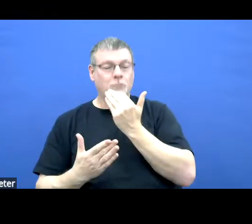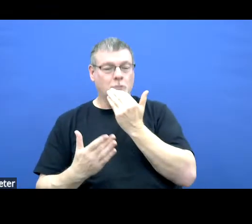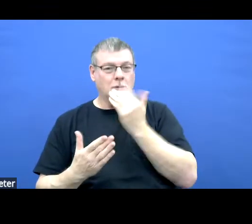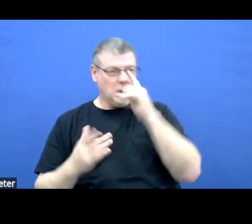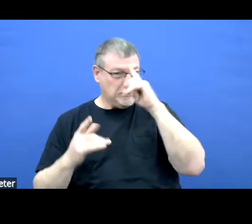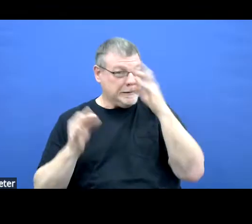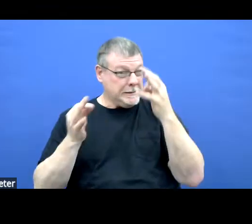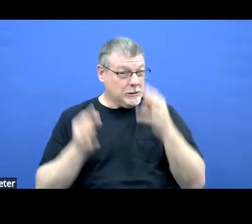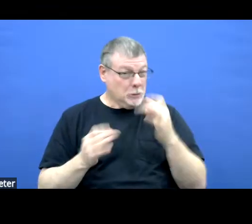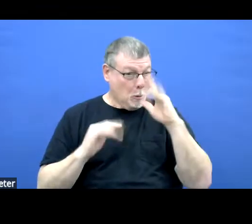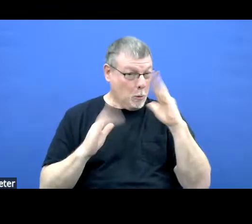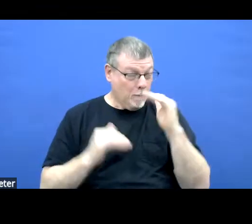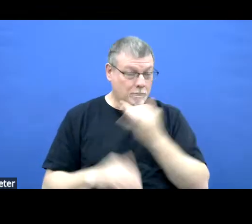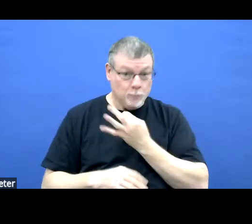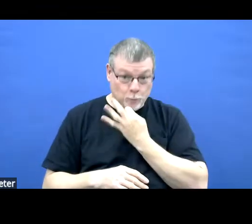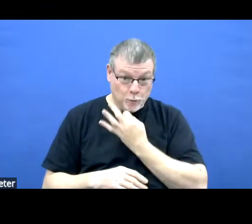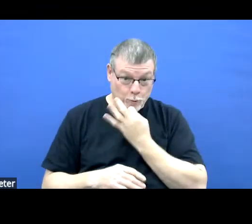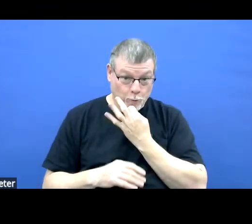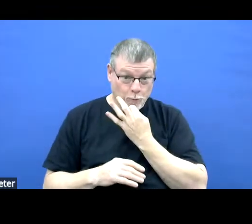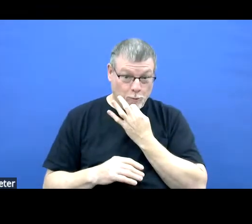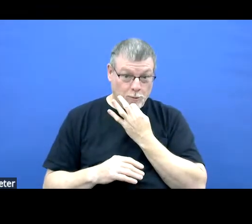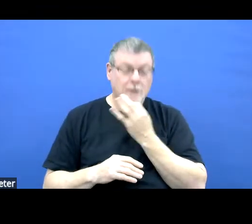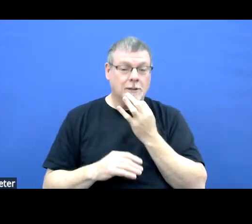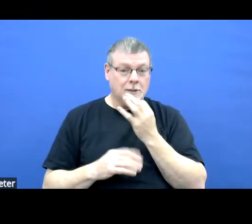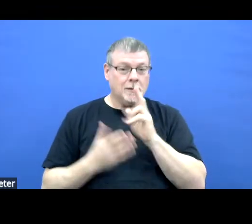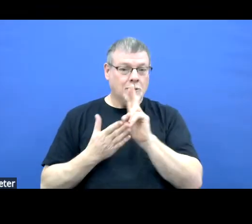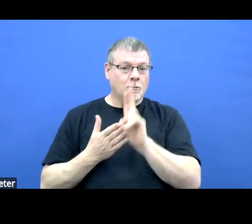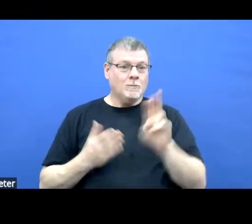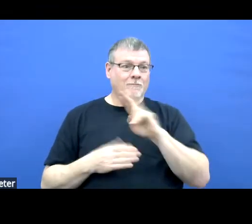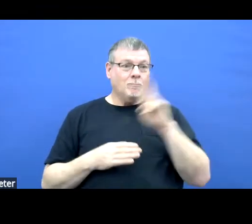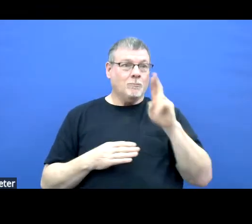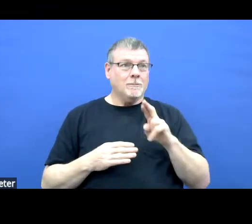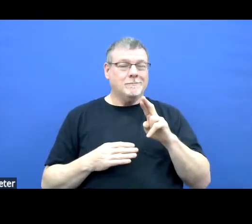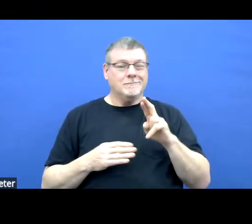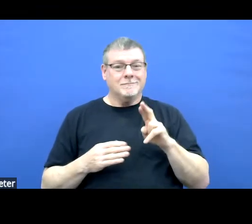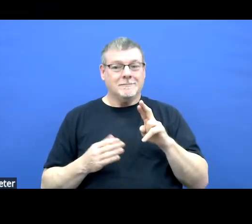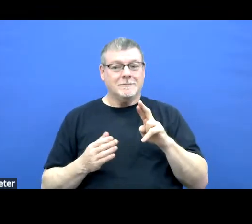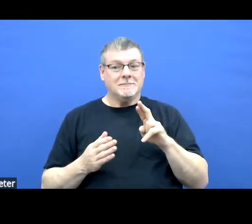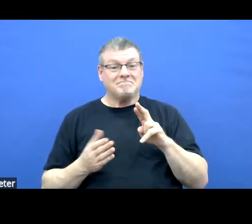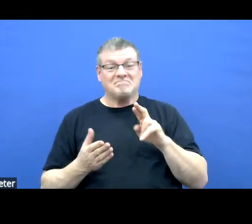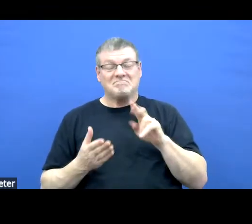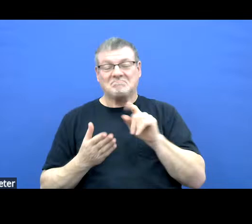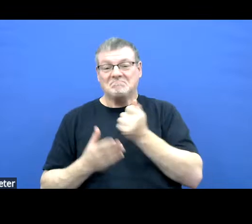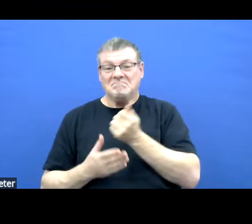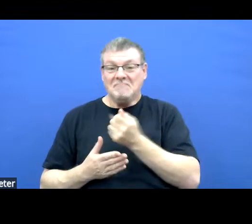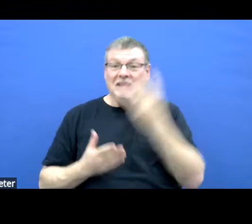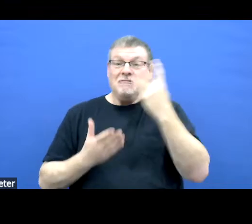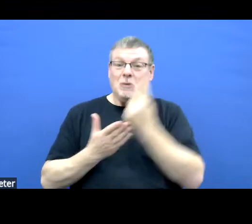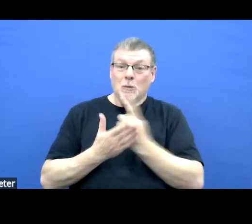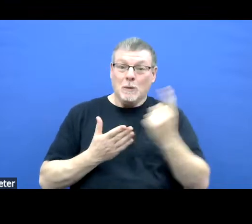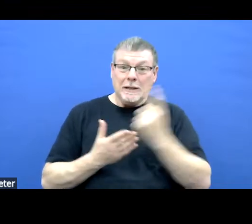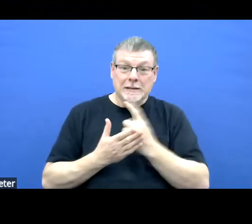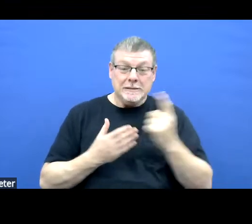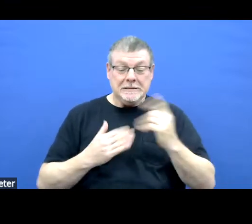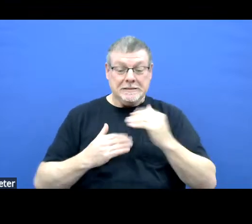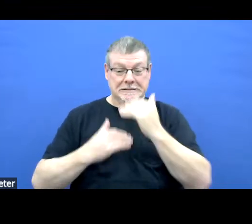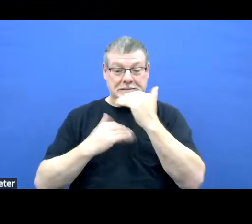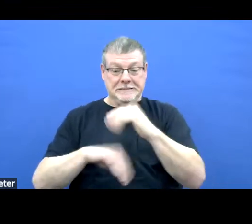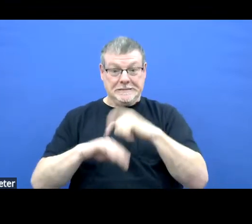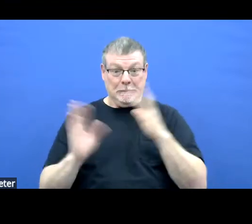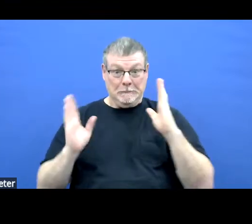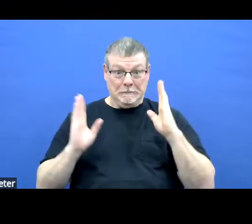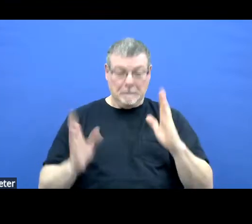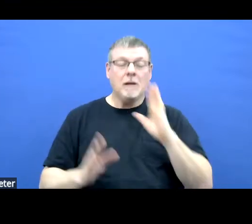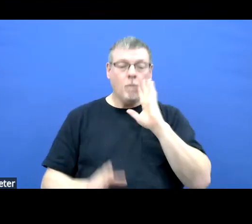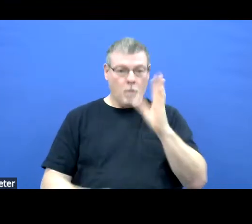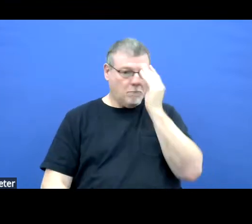decision shortly. Shortly at the University of Rochester, could be weeks. I'm gonna hopefully stay within that time frame. We will update